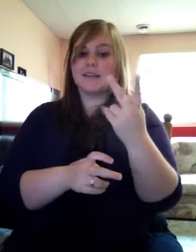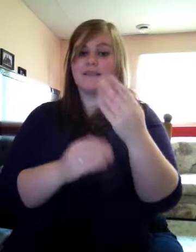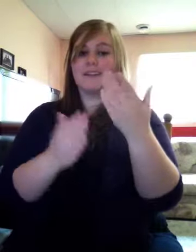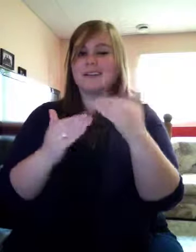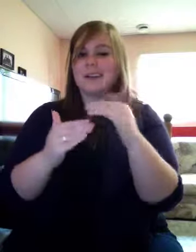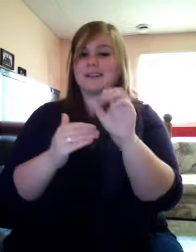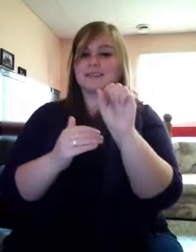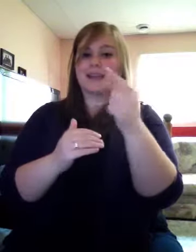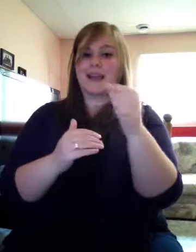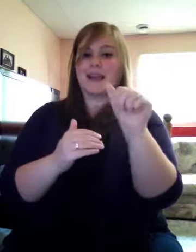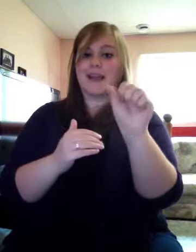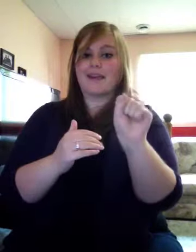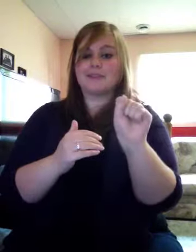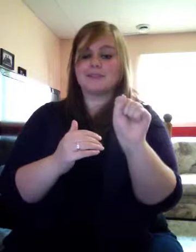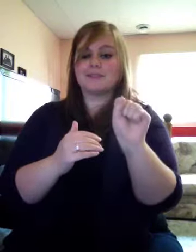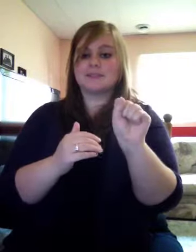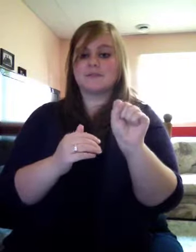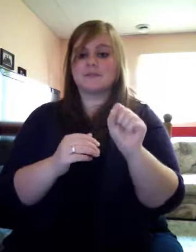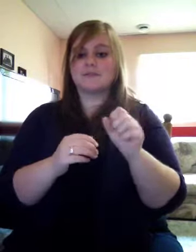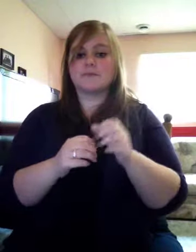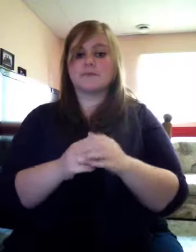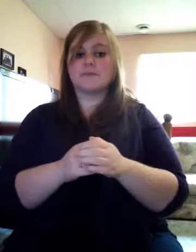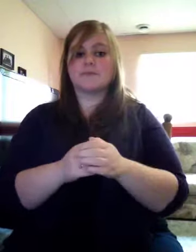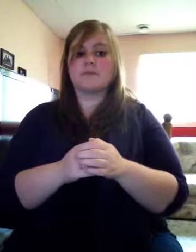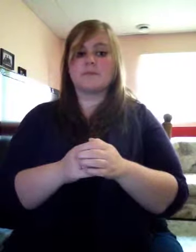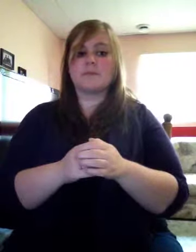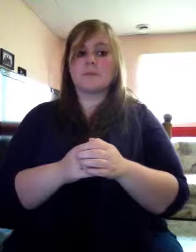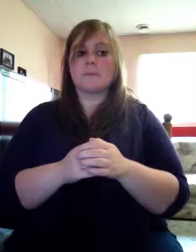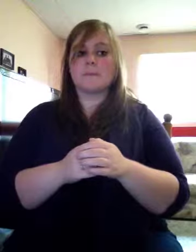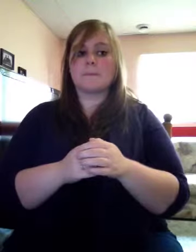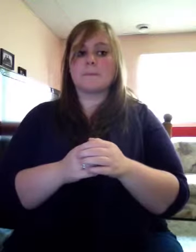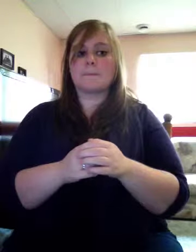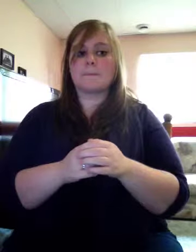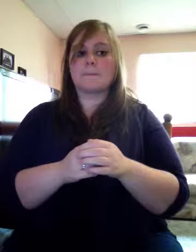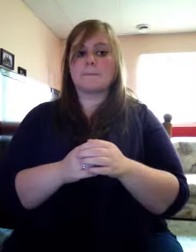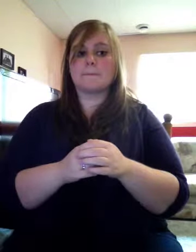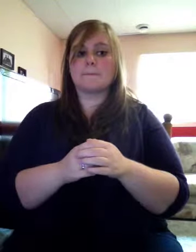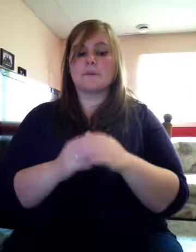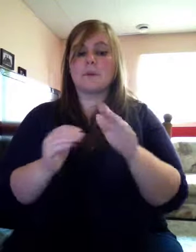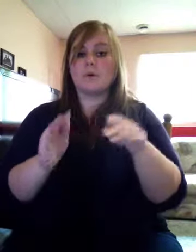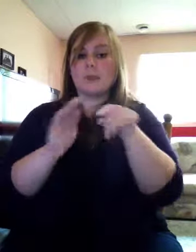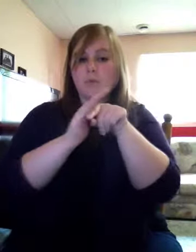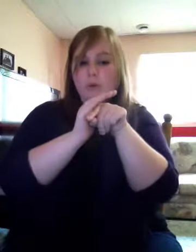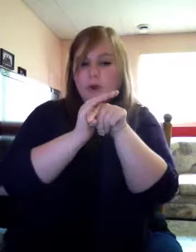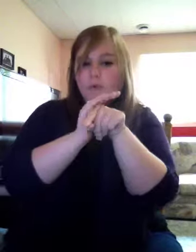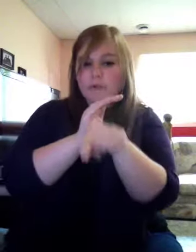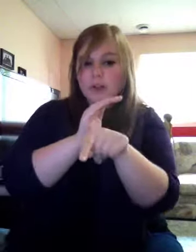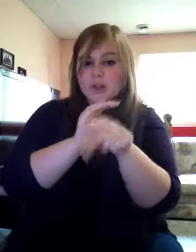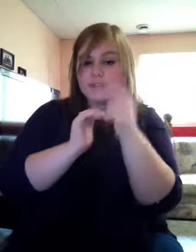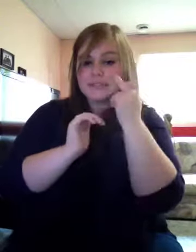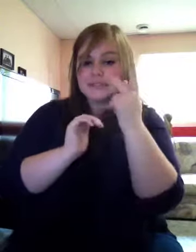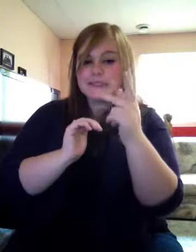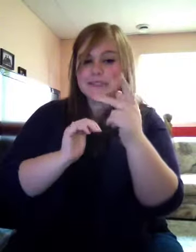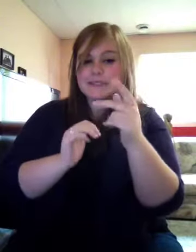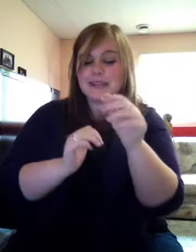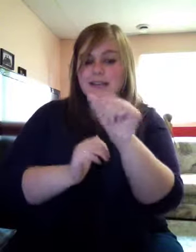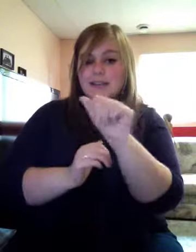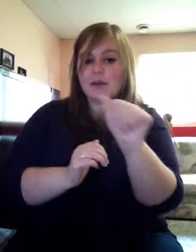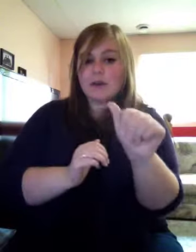press the transducer more firmly towards the spine to displace the bowel gas and get a look at that aorta. If the patient has a high body mass